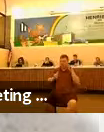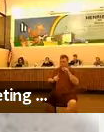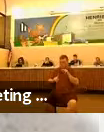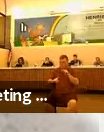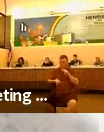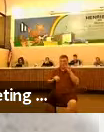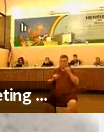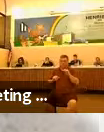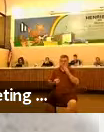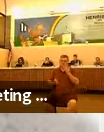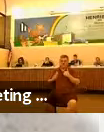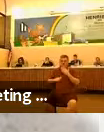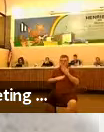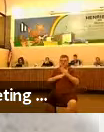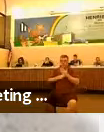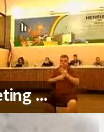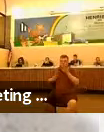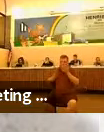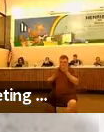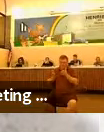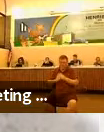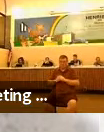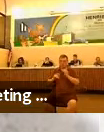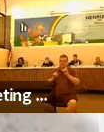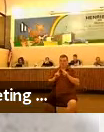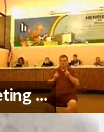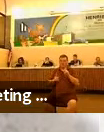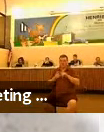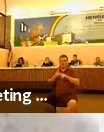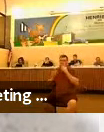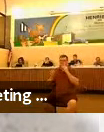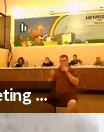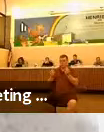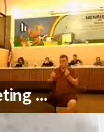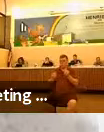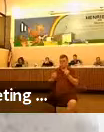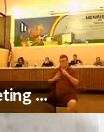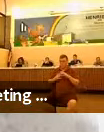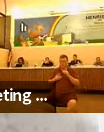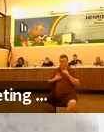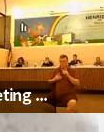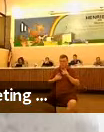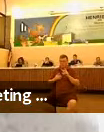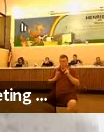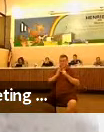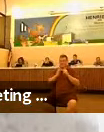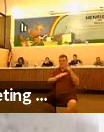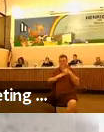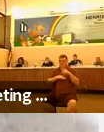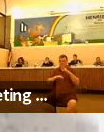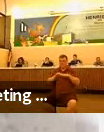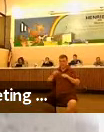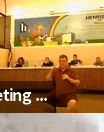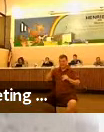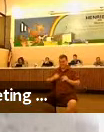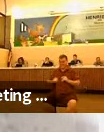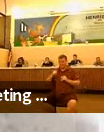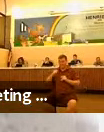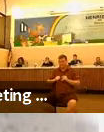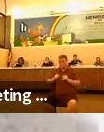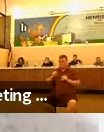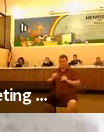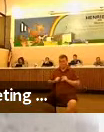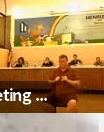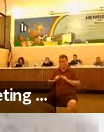there might be some disturbance there. But to the properties, to the vegetation that's immediately south of the properties on